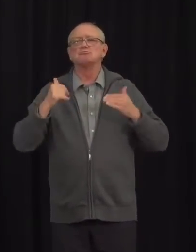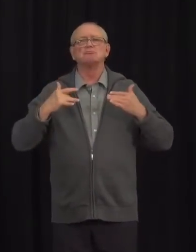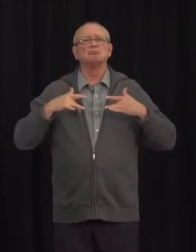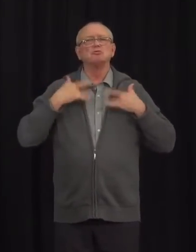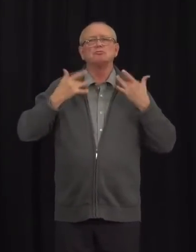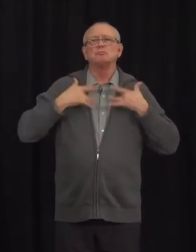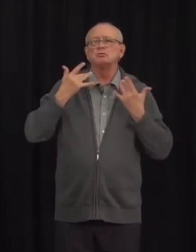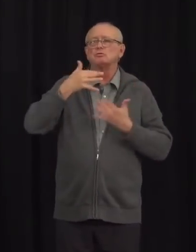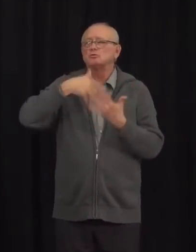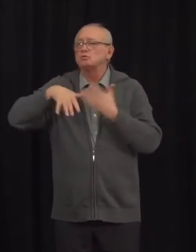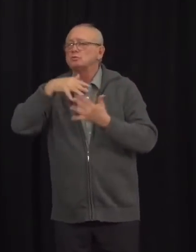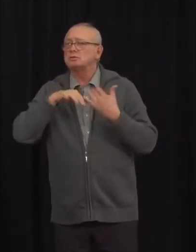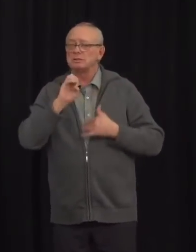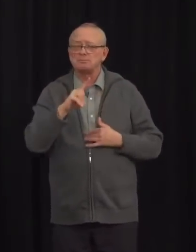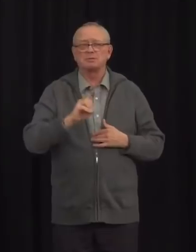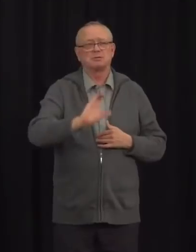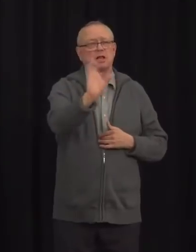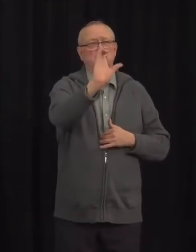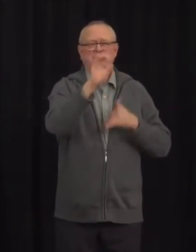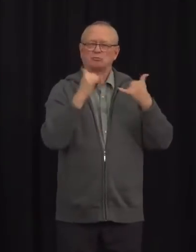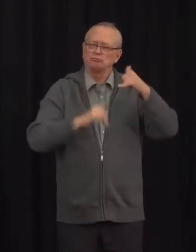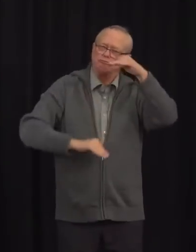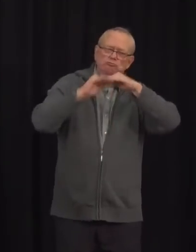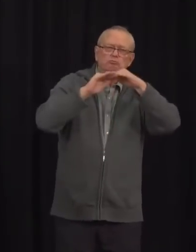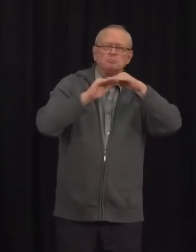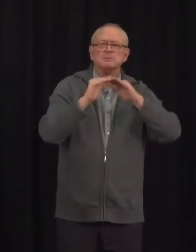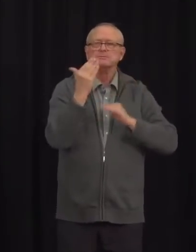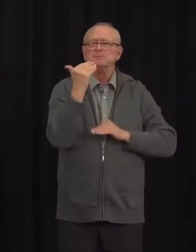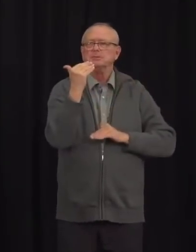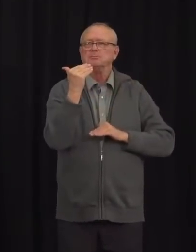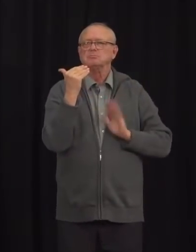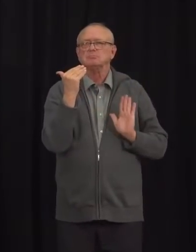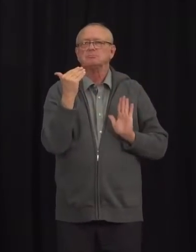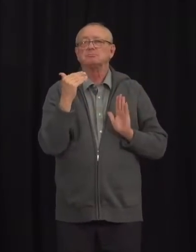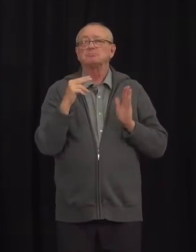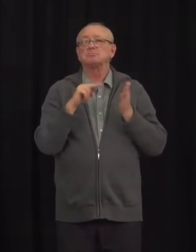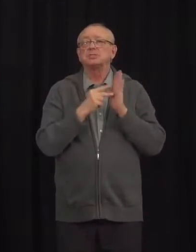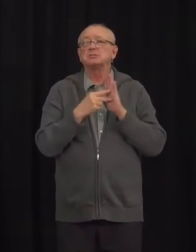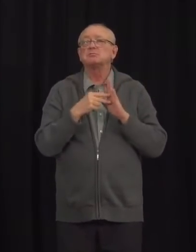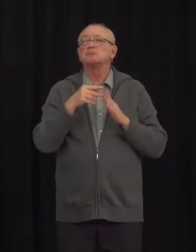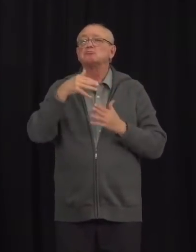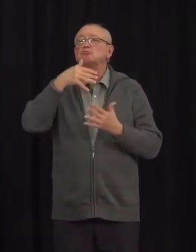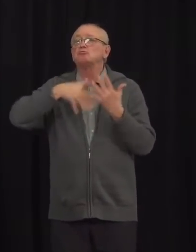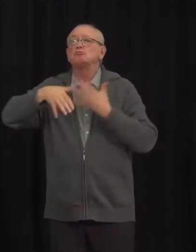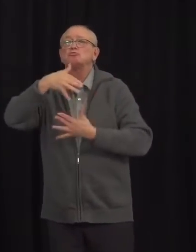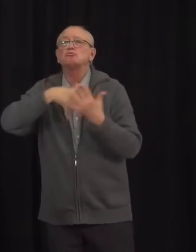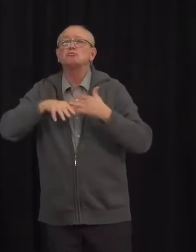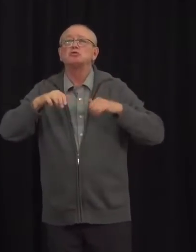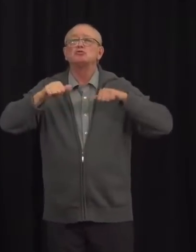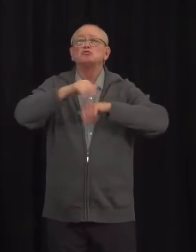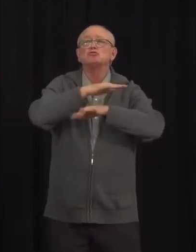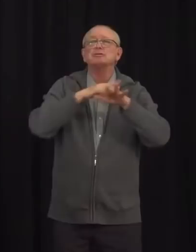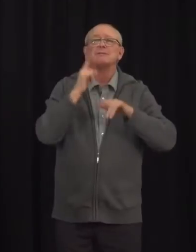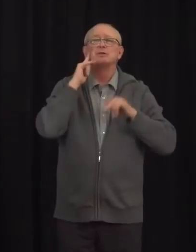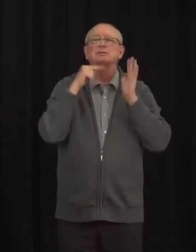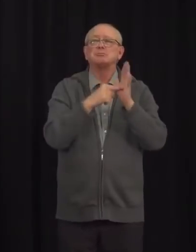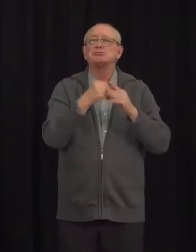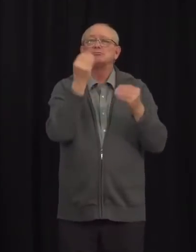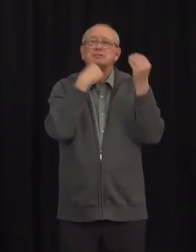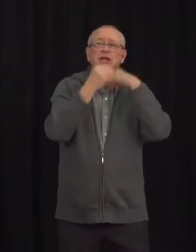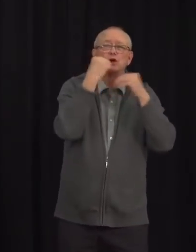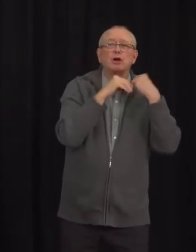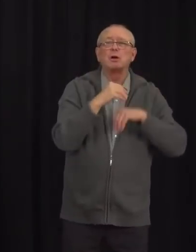and Calgary. This limit applies to gatherings where people are mixing and mingling, such as dinner parties, birthday